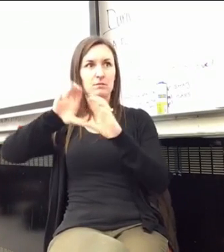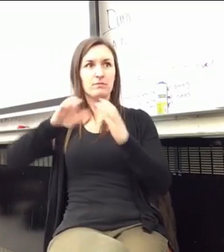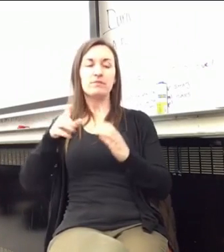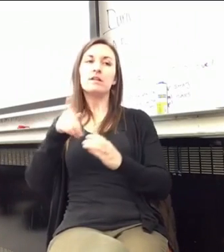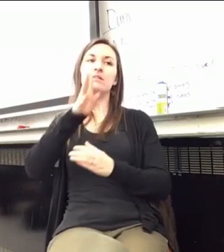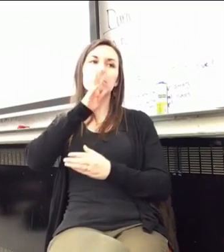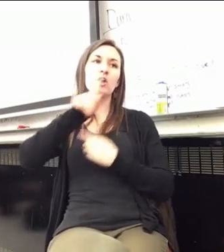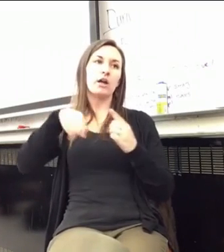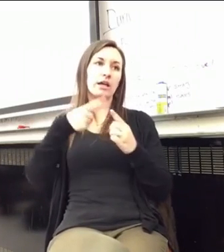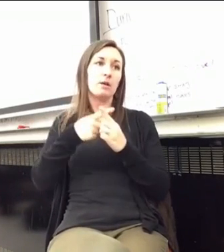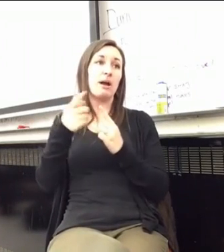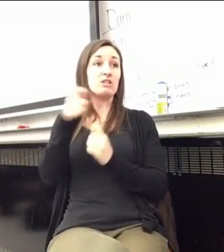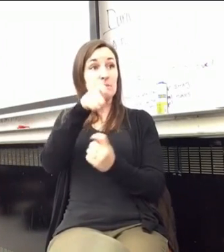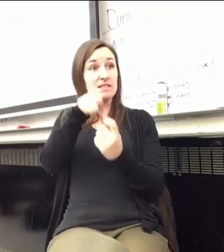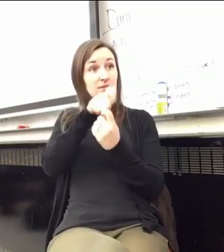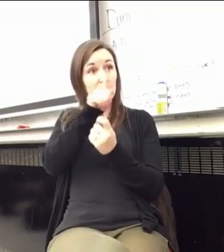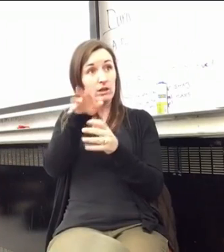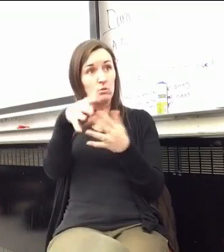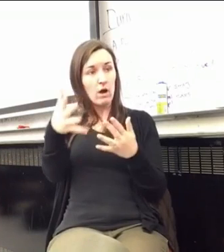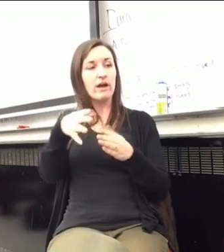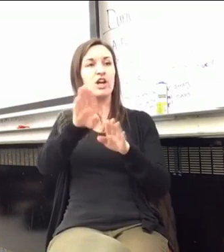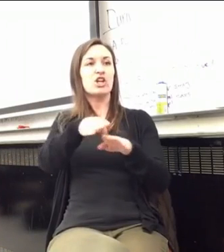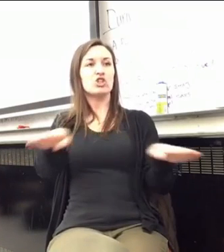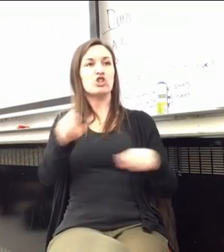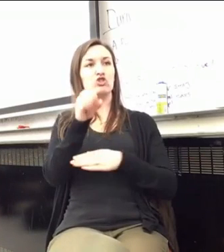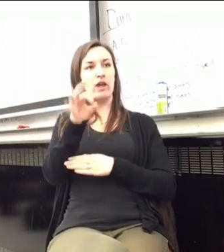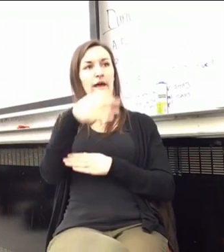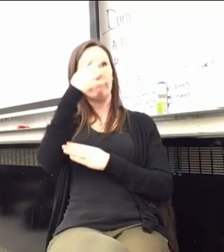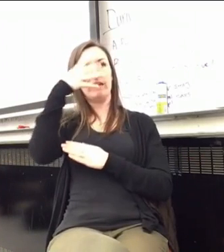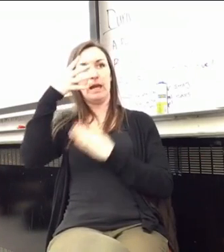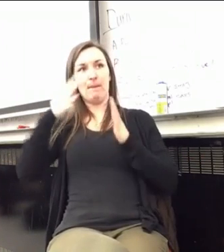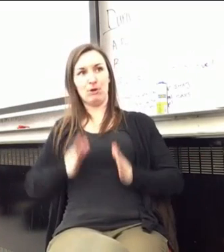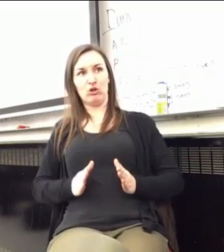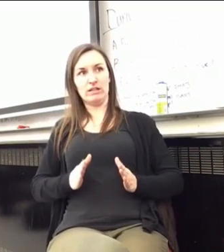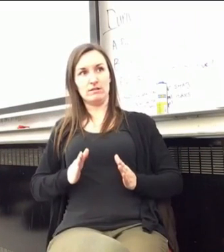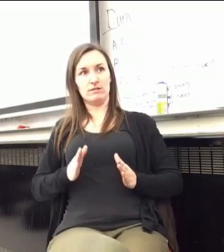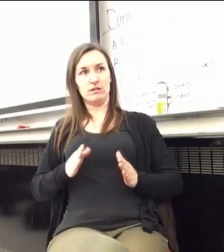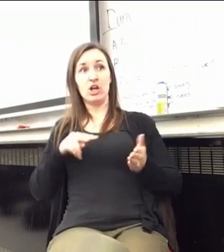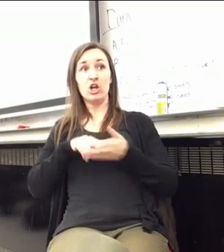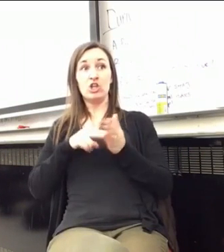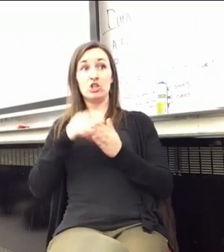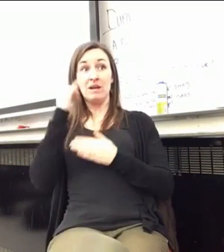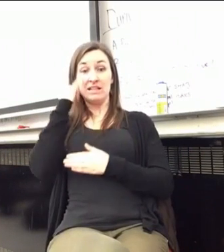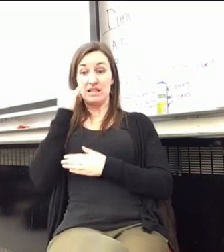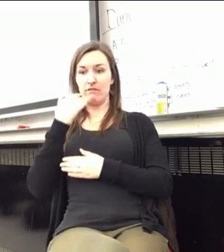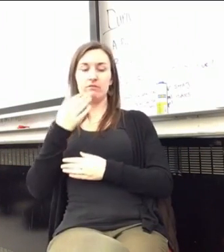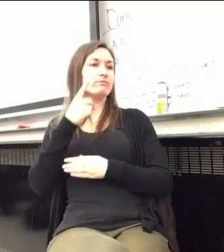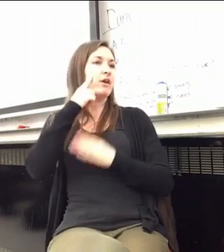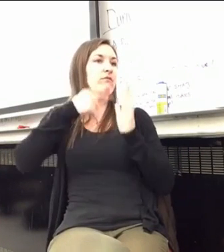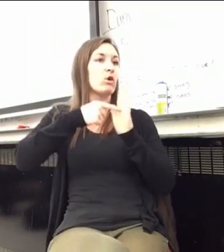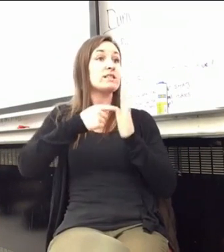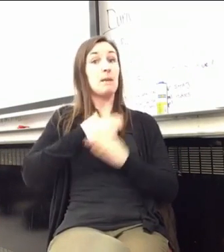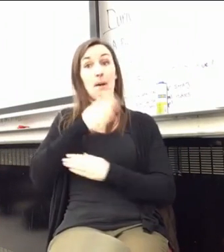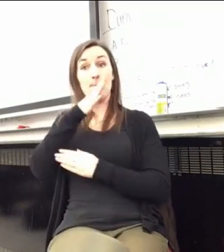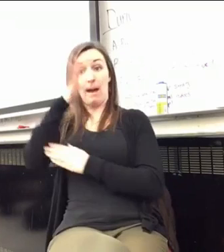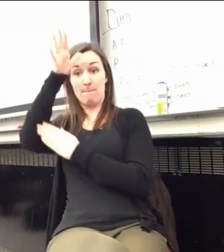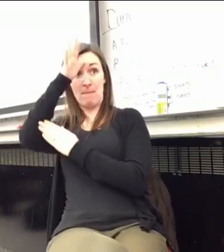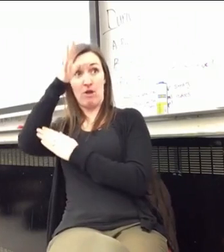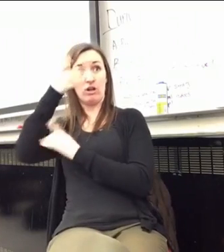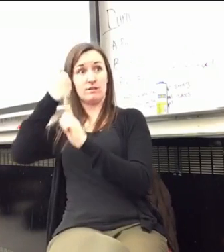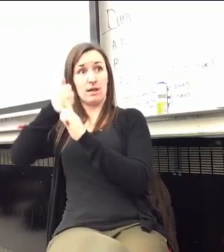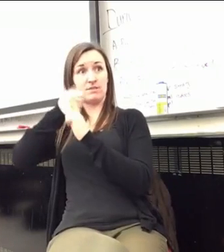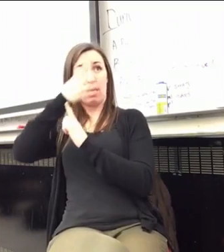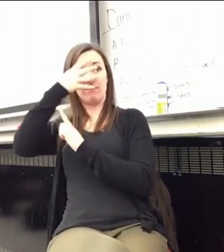of immigrants. So if you were a children of an immigrant, you would not receive birthright citizenship and you would have to apply for it.